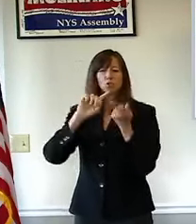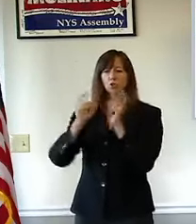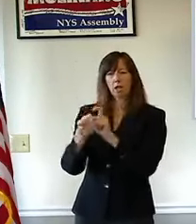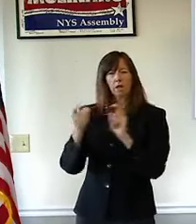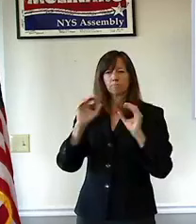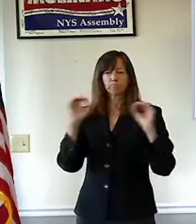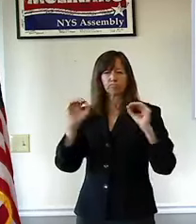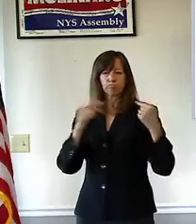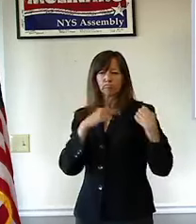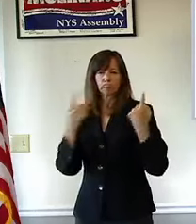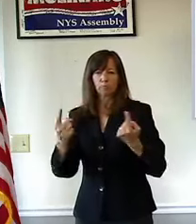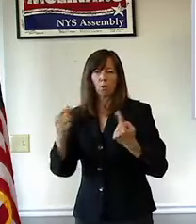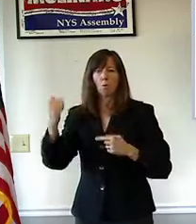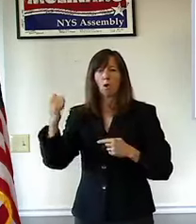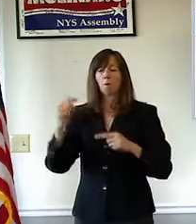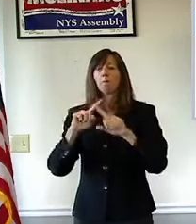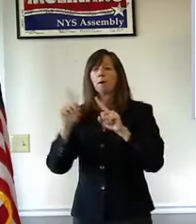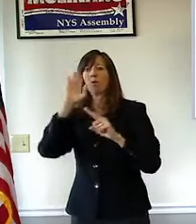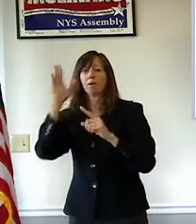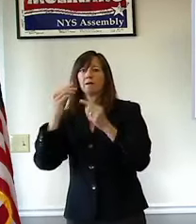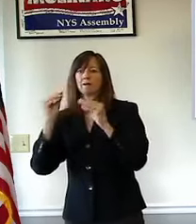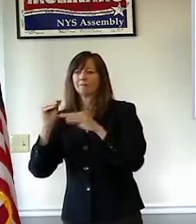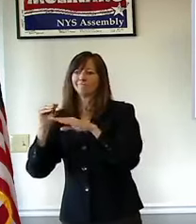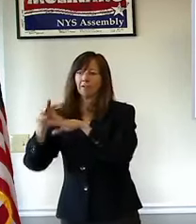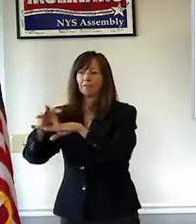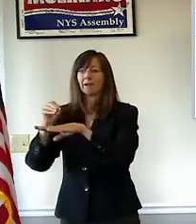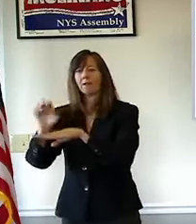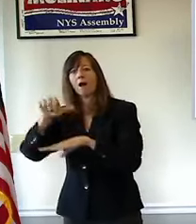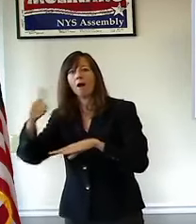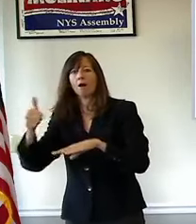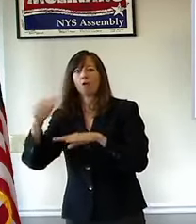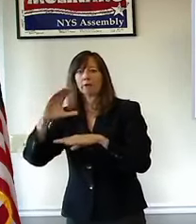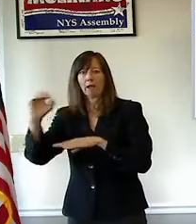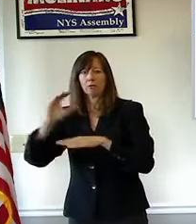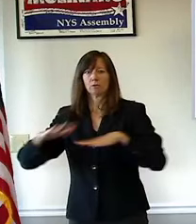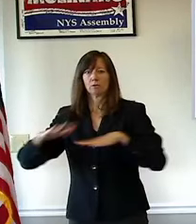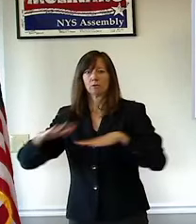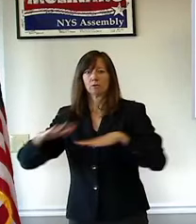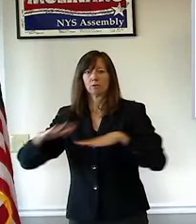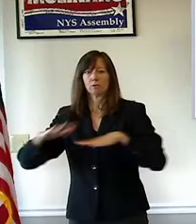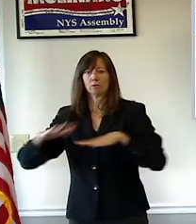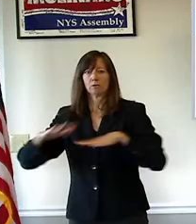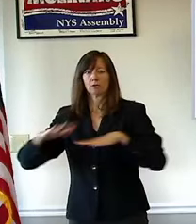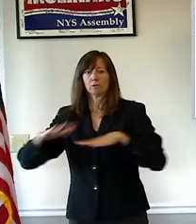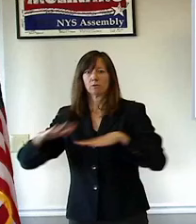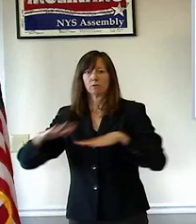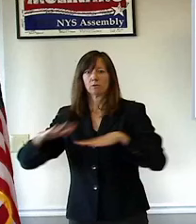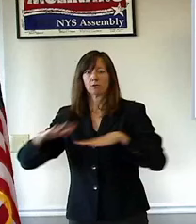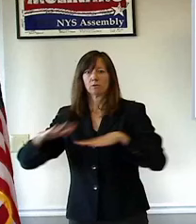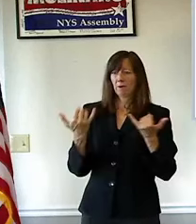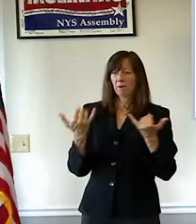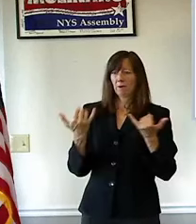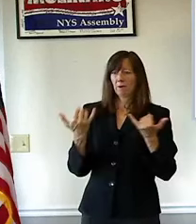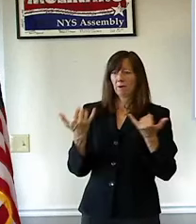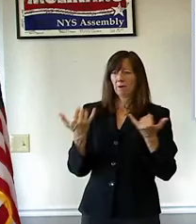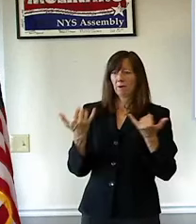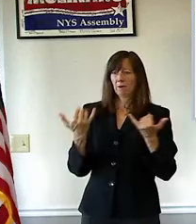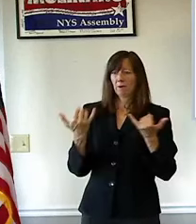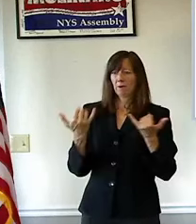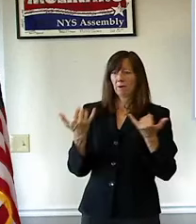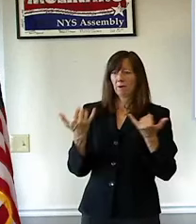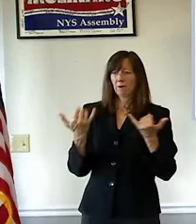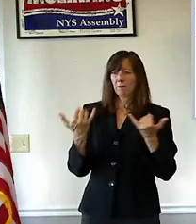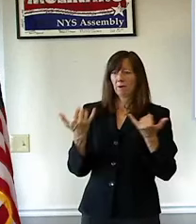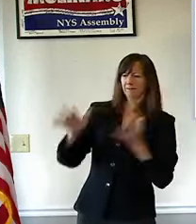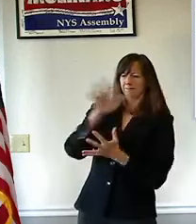across the state and unfortunately has created a bit, it's created confusion. And it's not unfortunate, it's almost by design. We'll